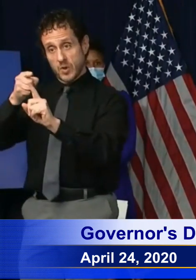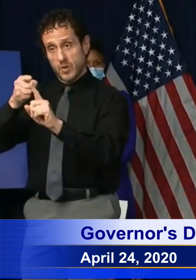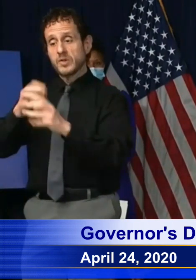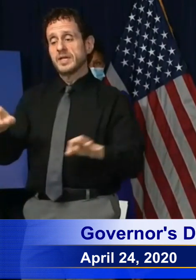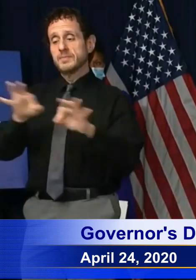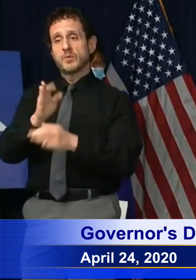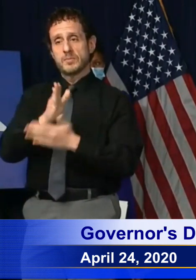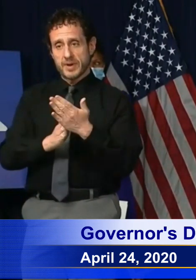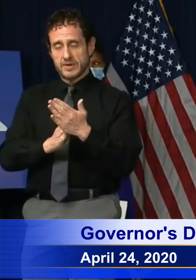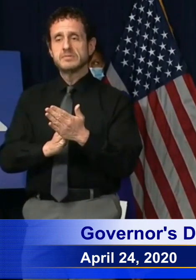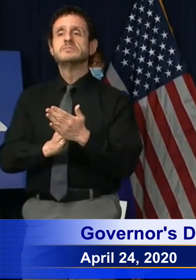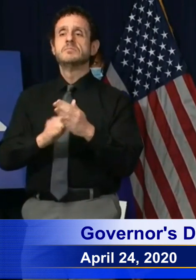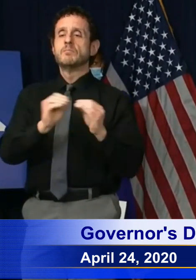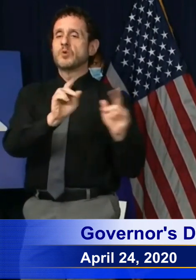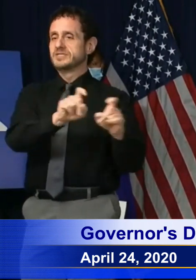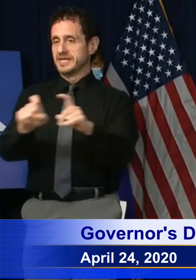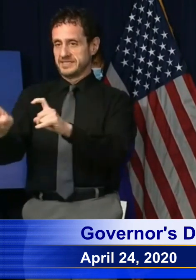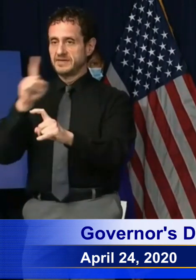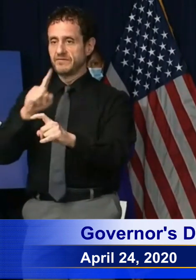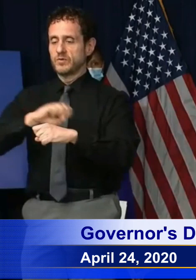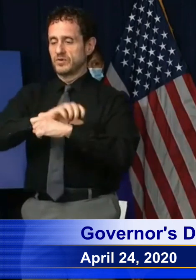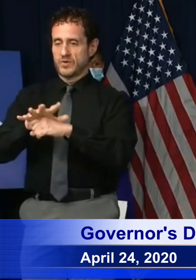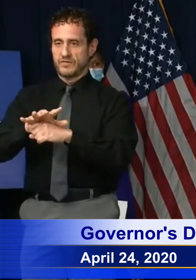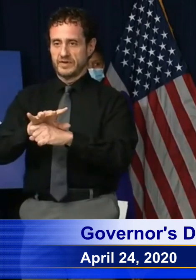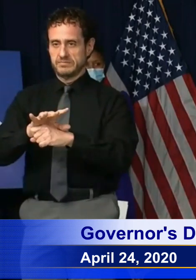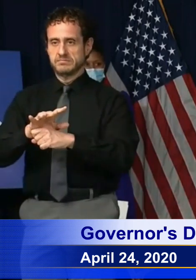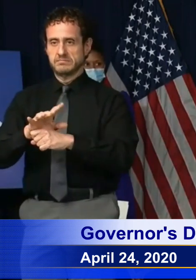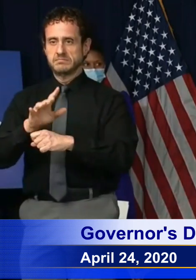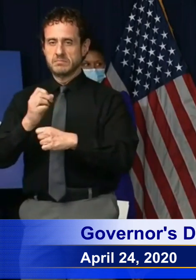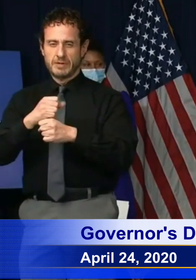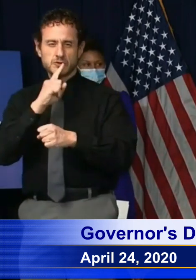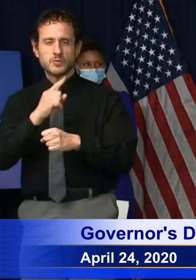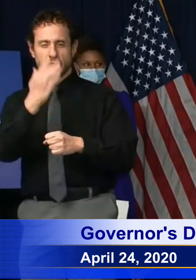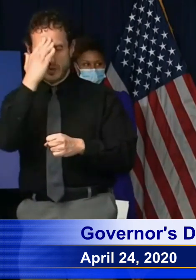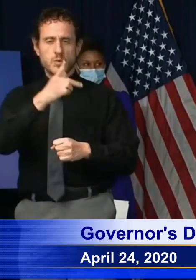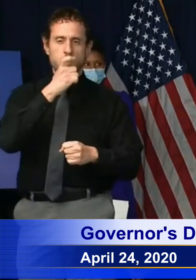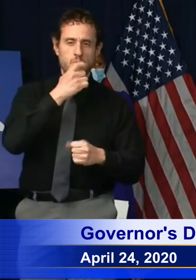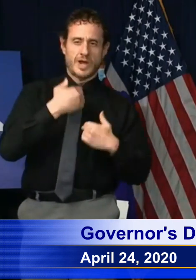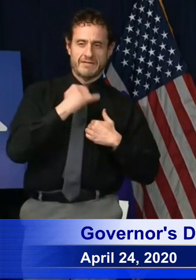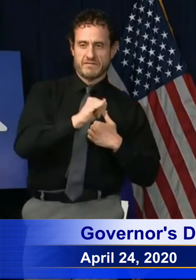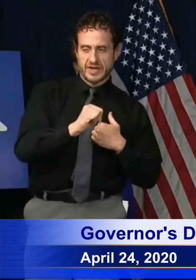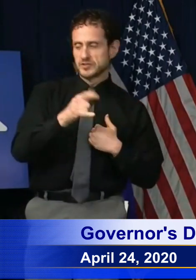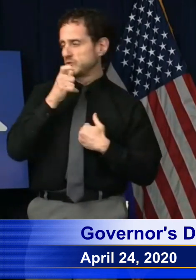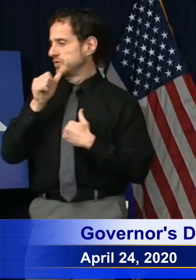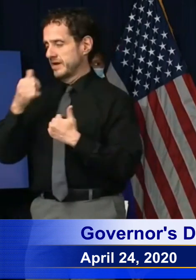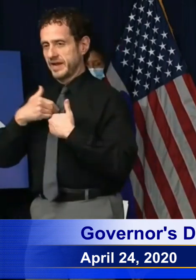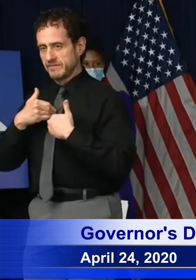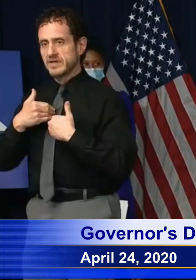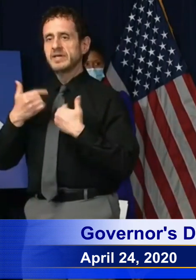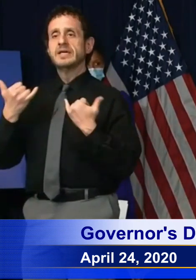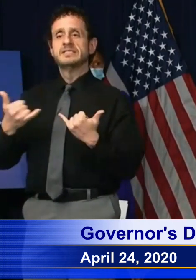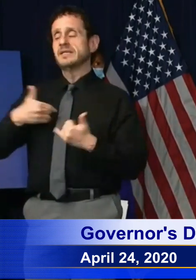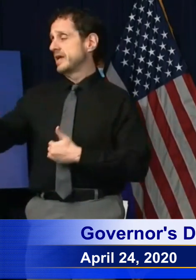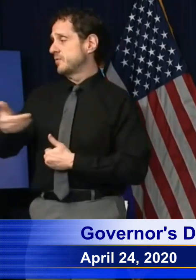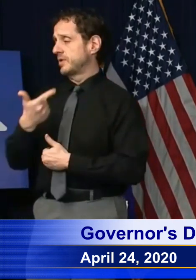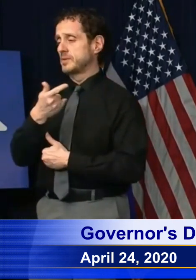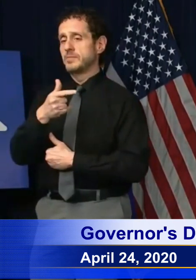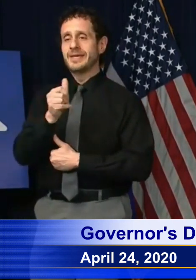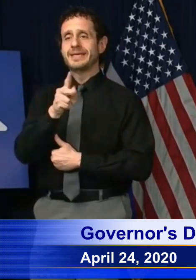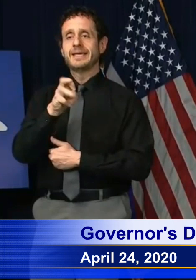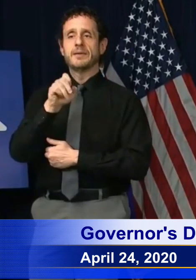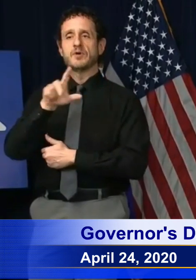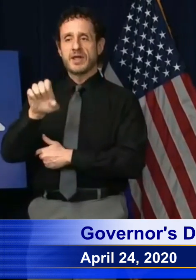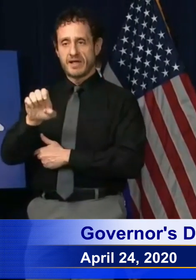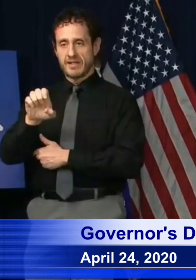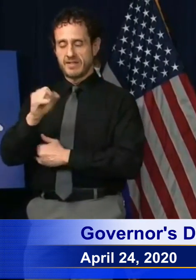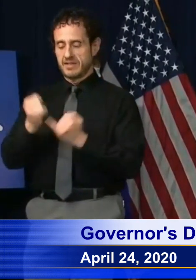COVID-19 infections. Today, I'm proud to be joined by Gabrielle Cummings, president of North Shore University